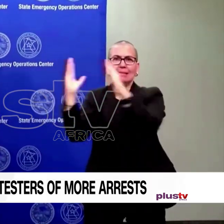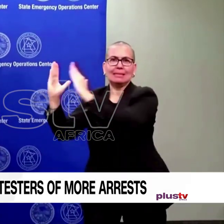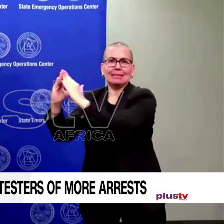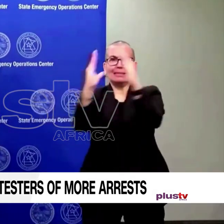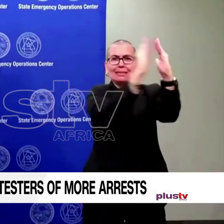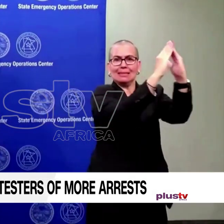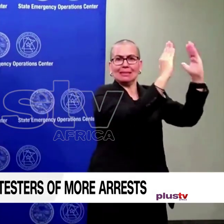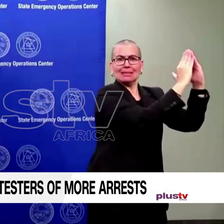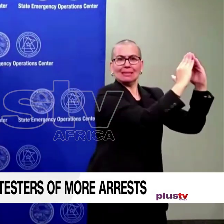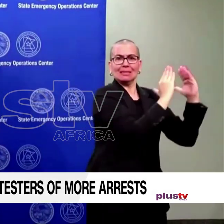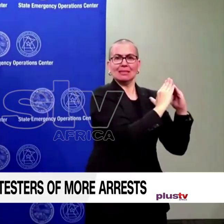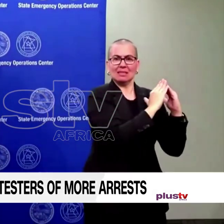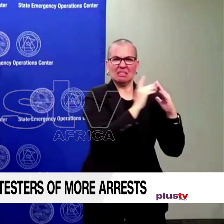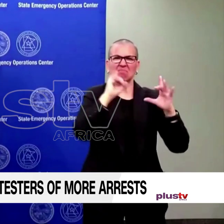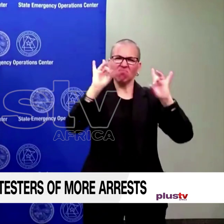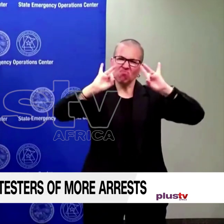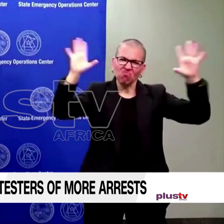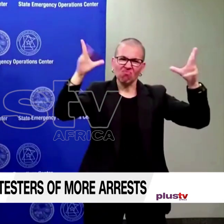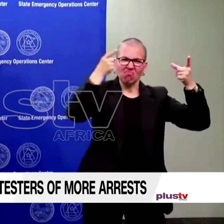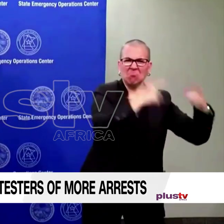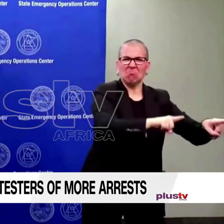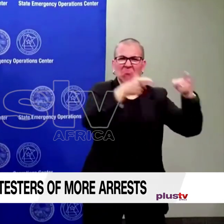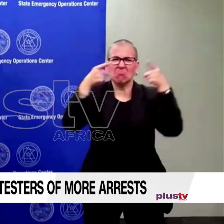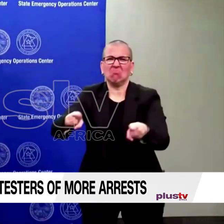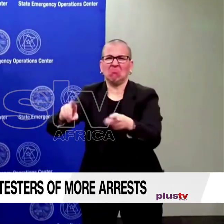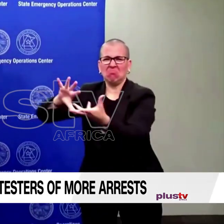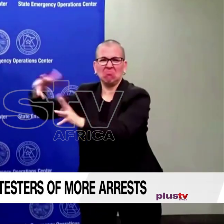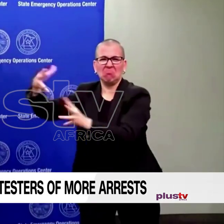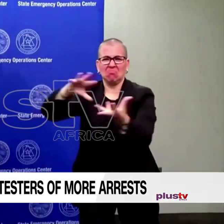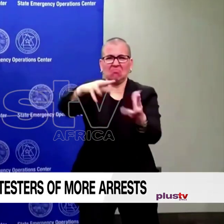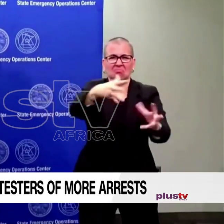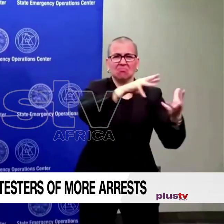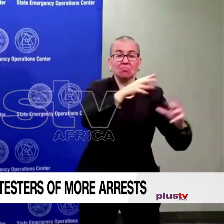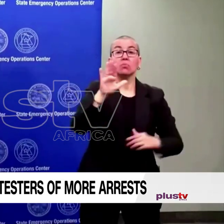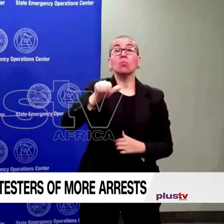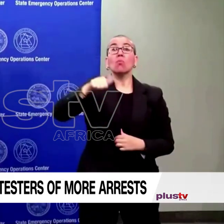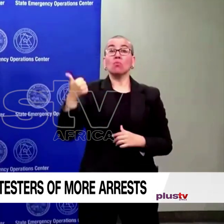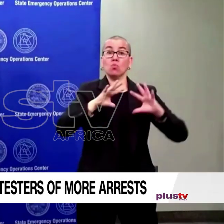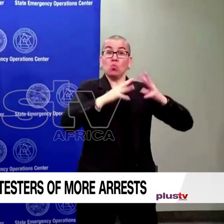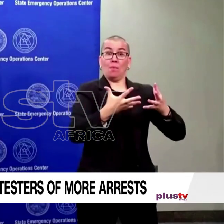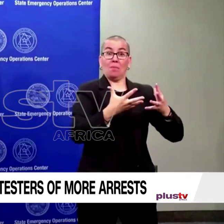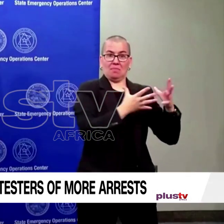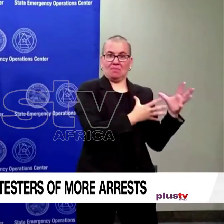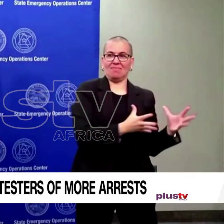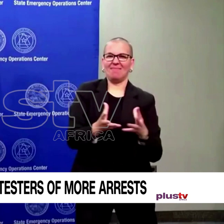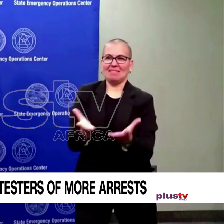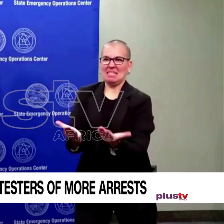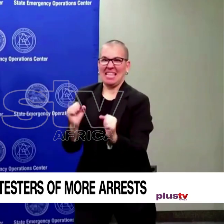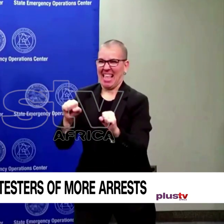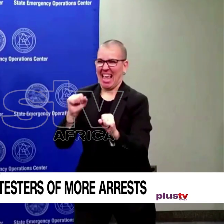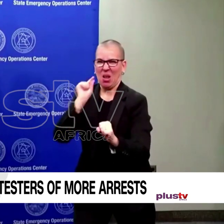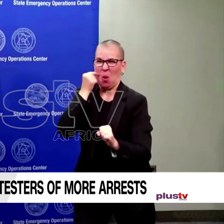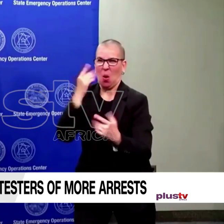it be ideological extremist to fan the group, or whether it be international destabilization of how our country